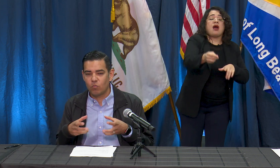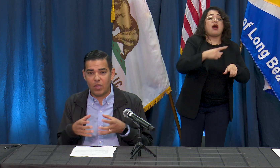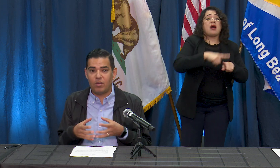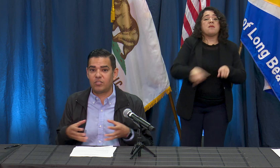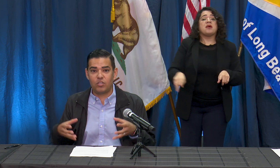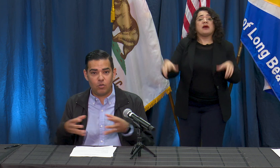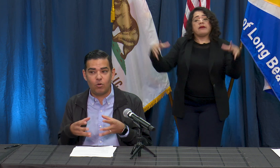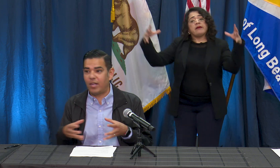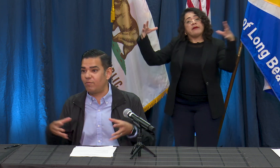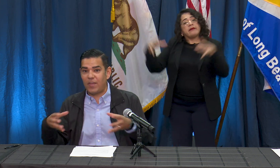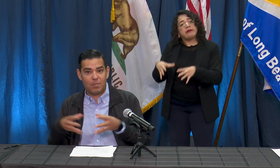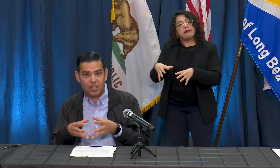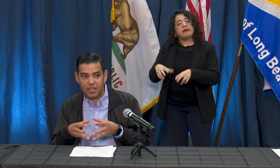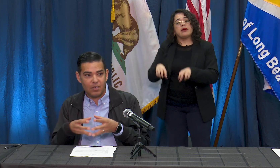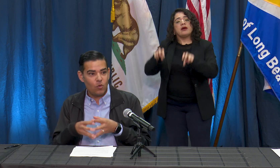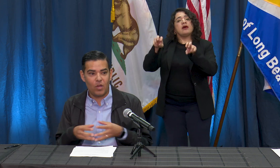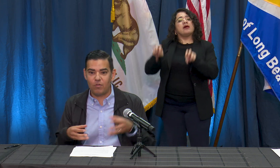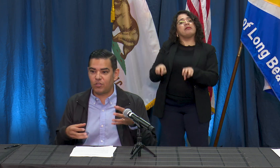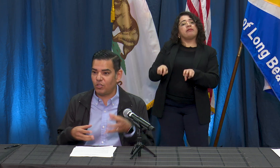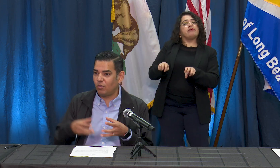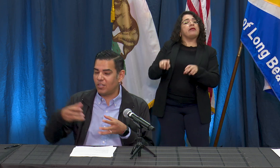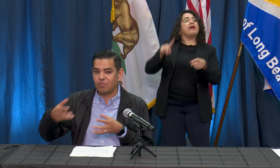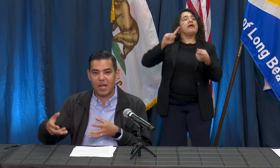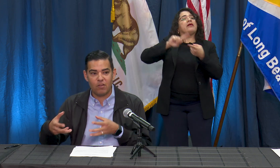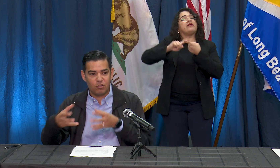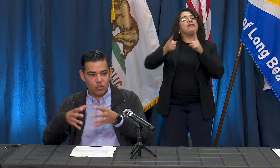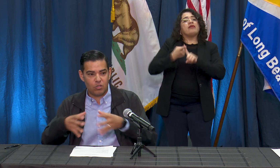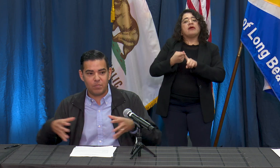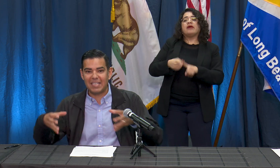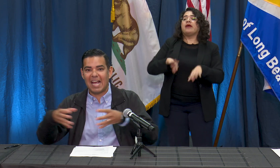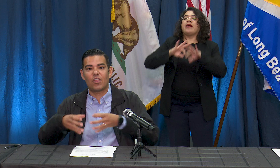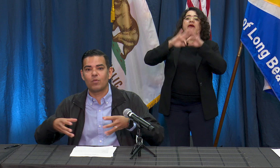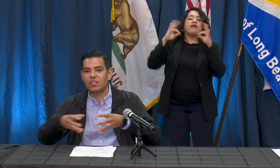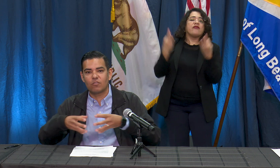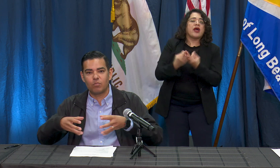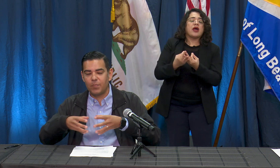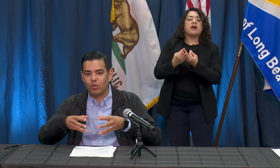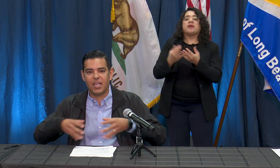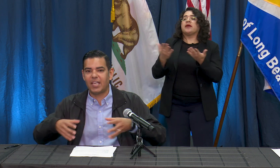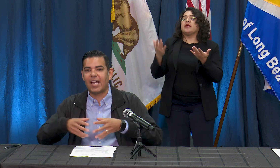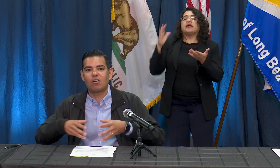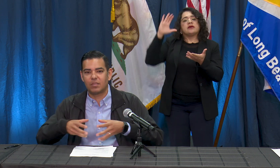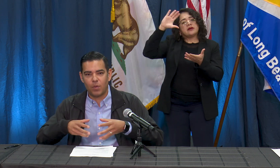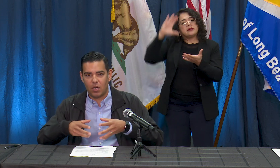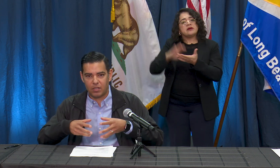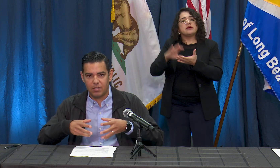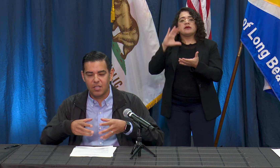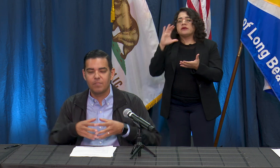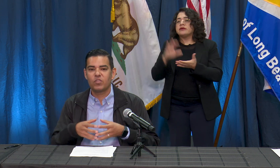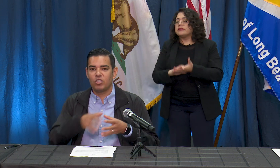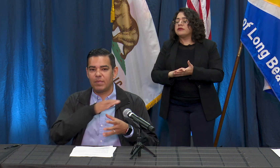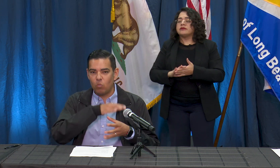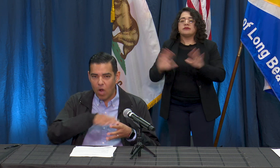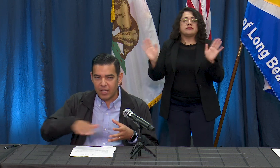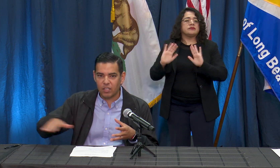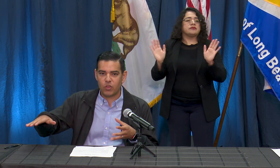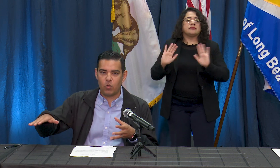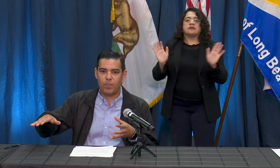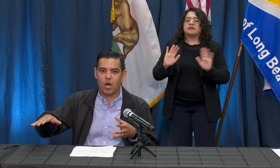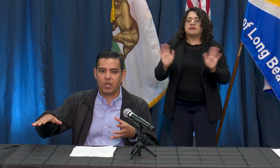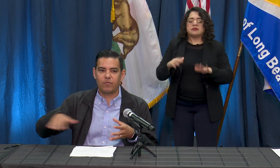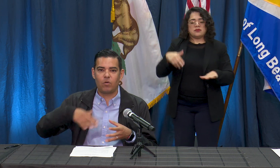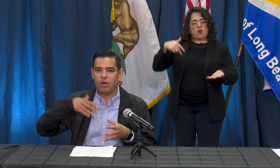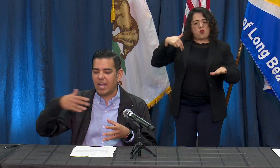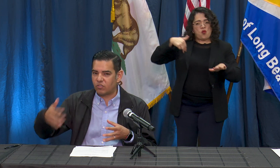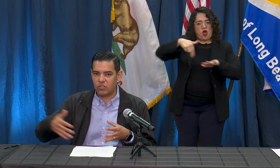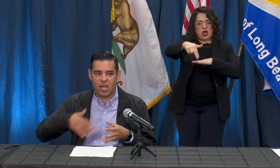gathering, whether it's you and family, whether it's you and a spouse, there shouldn't be gatherings of people hanging out at the park. You need to be walking through